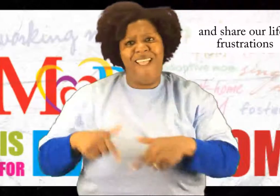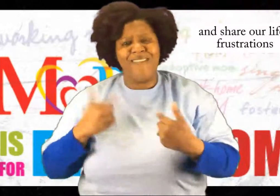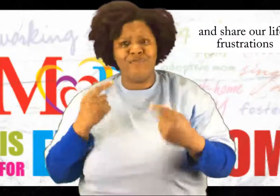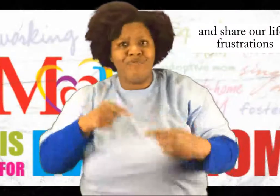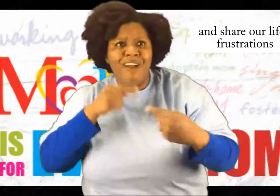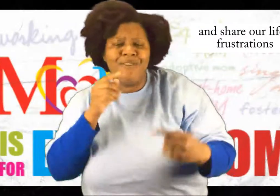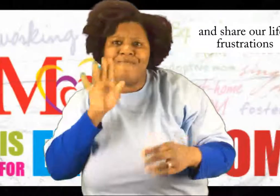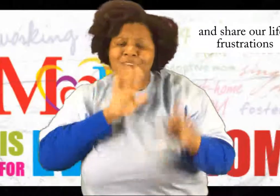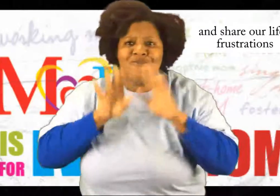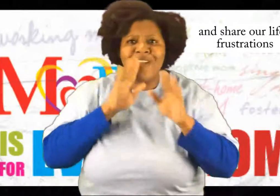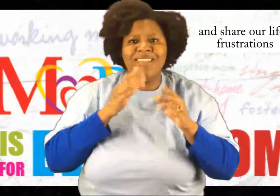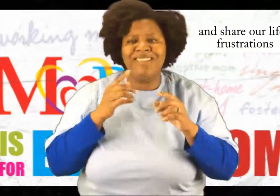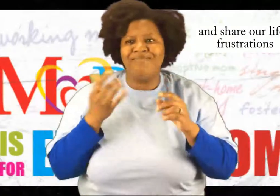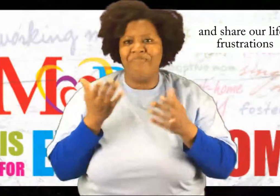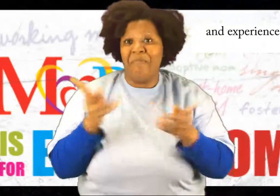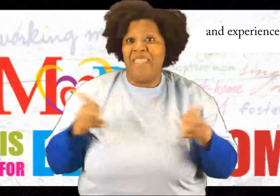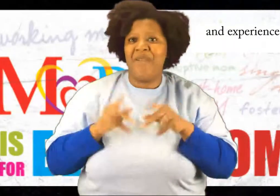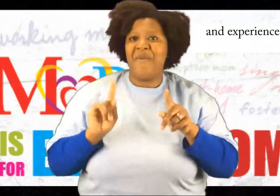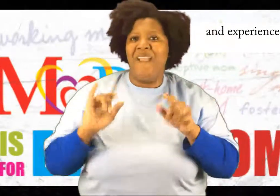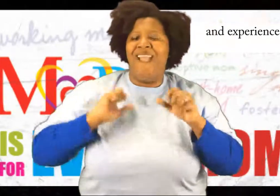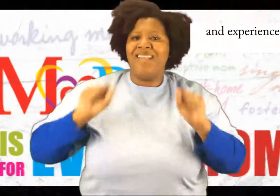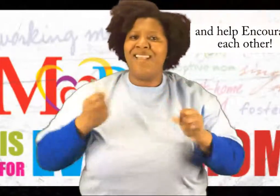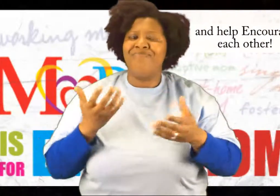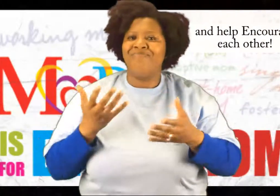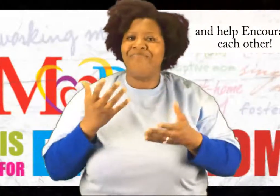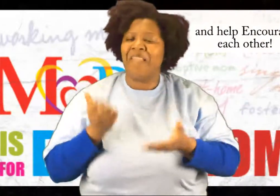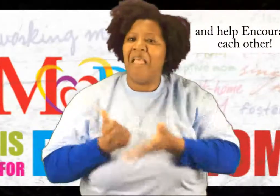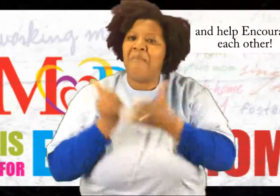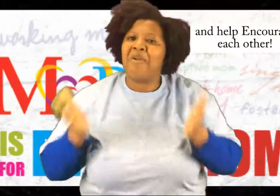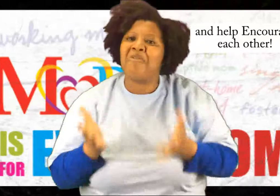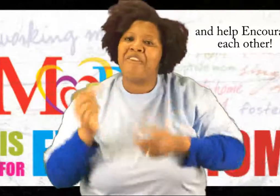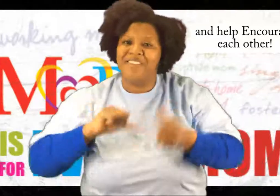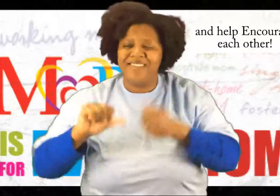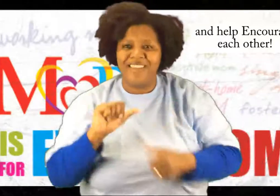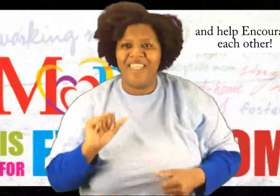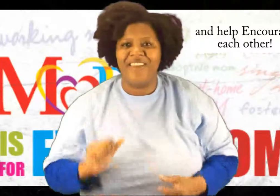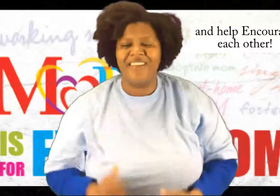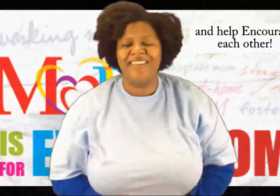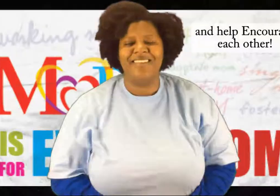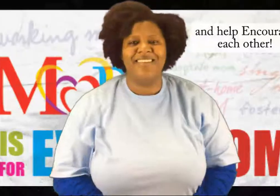life frustrations and experiences and help encourage each other.